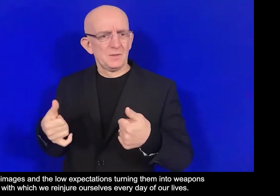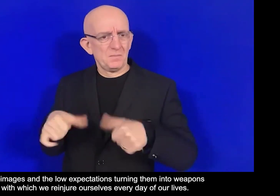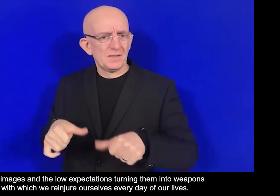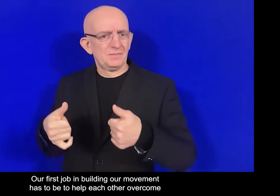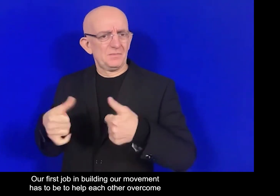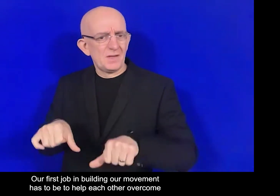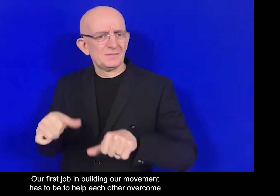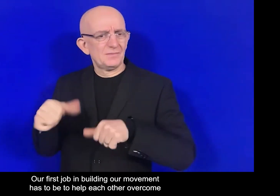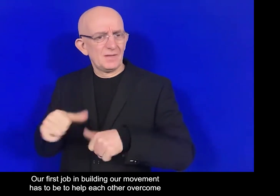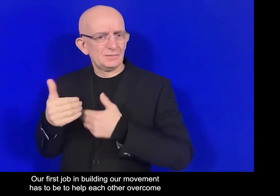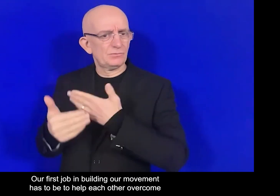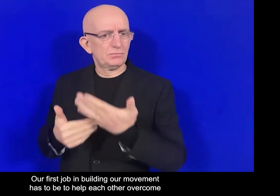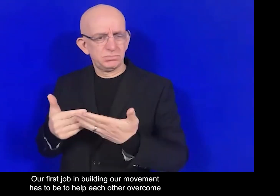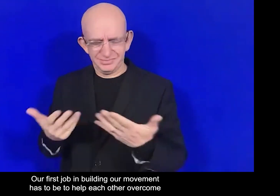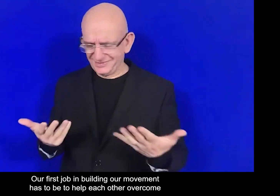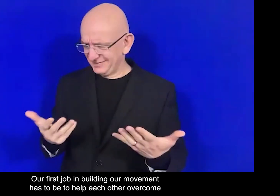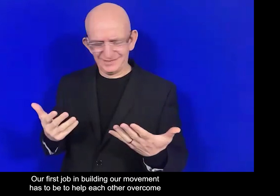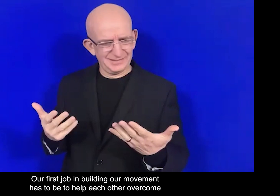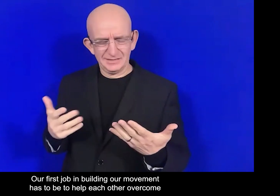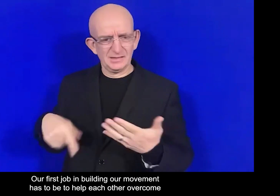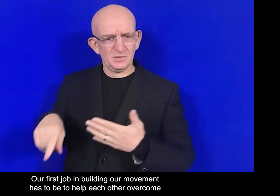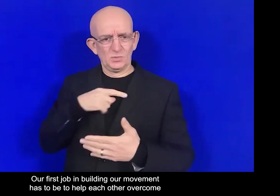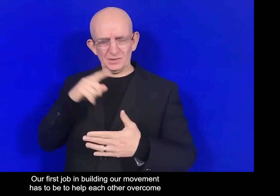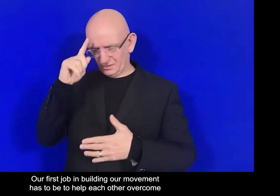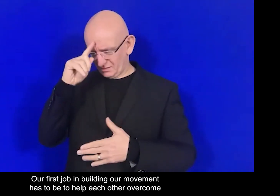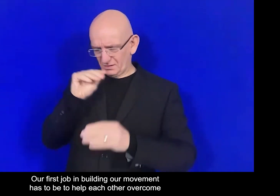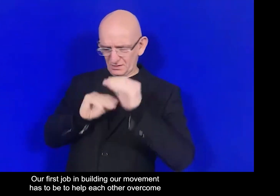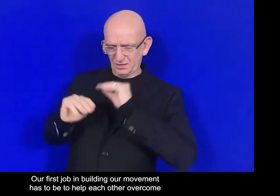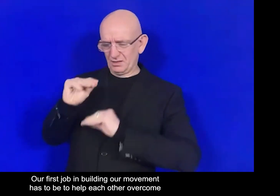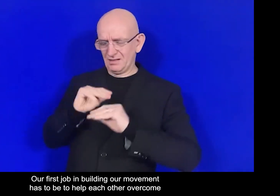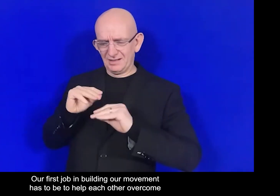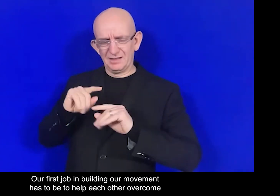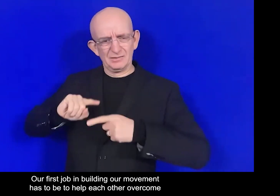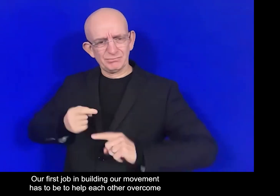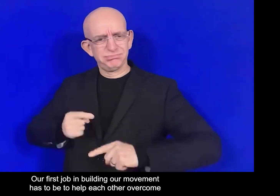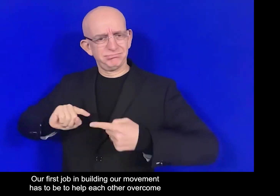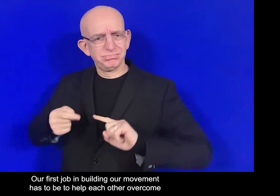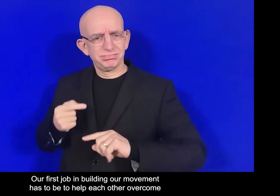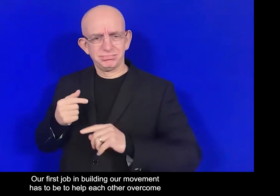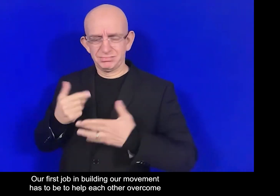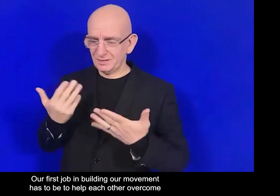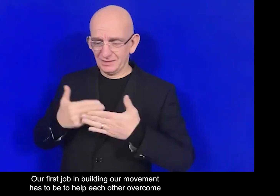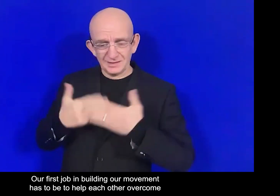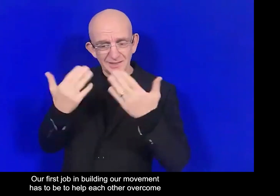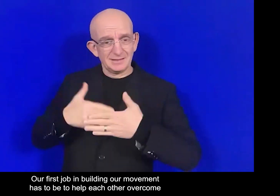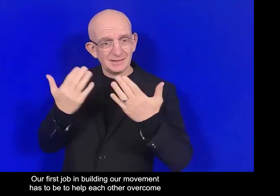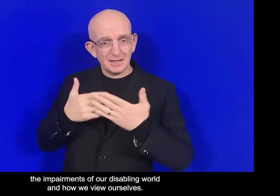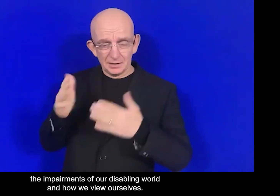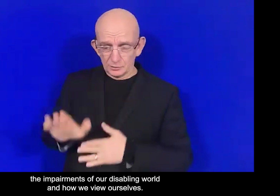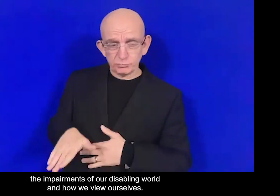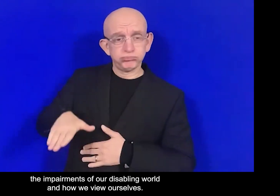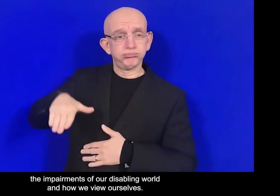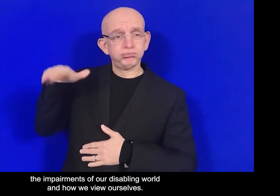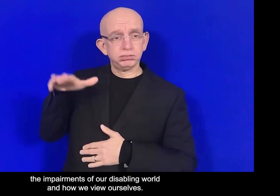Our first job in building our movement has to be to help each other overcome